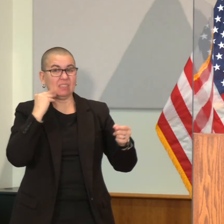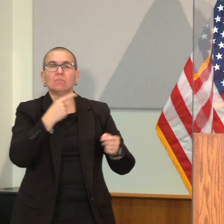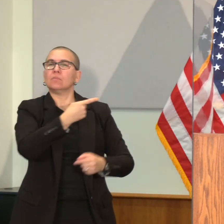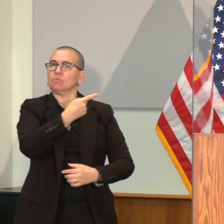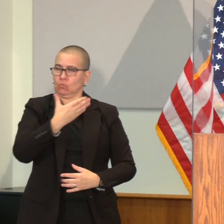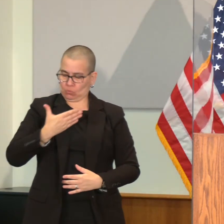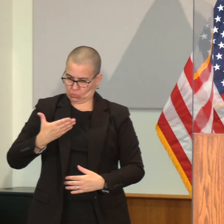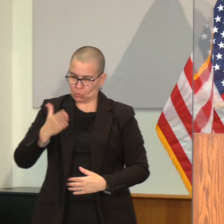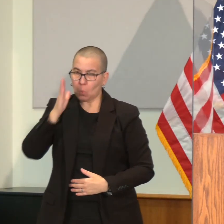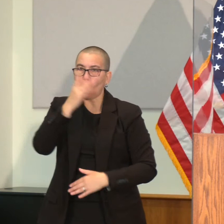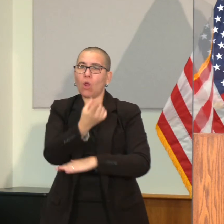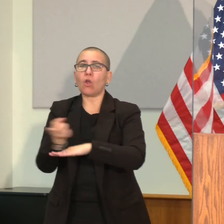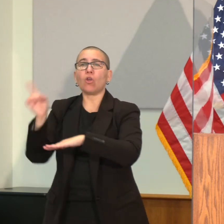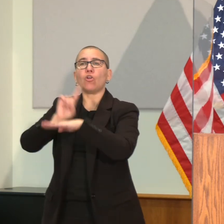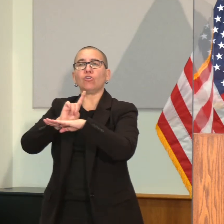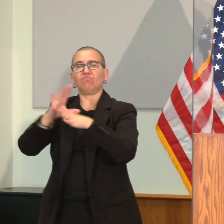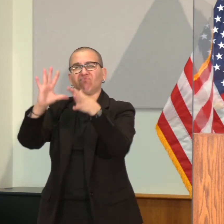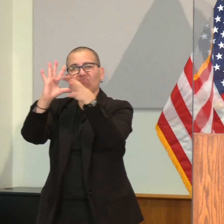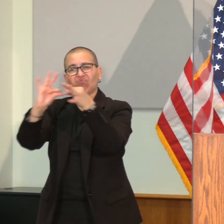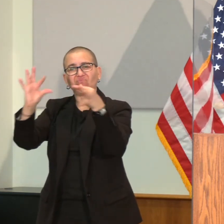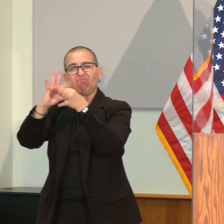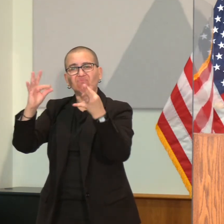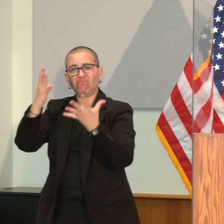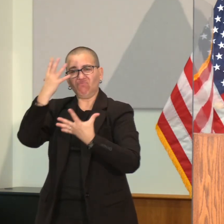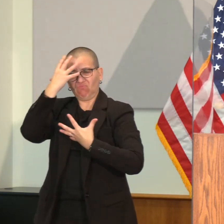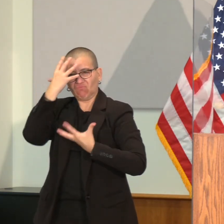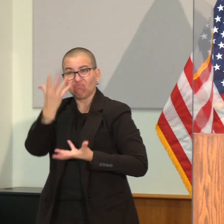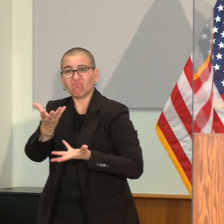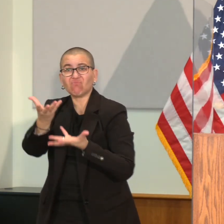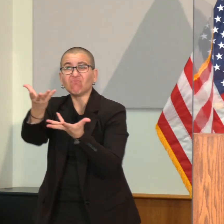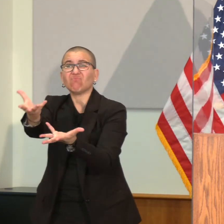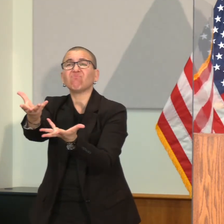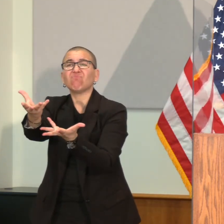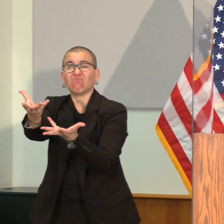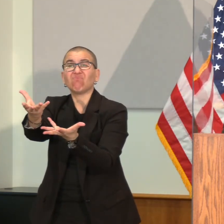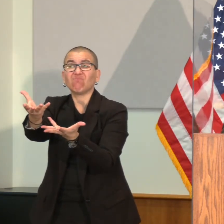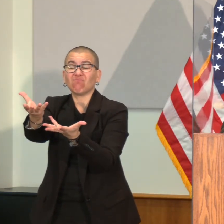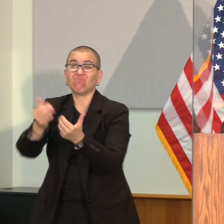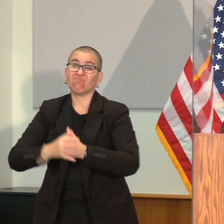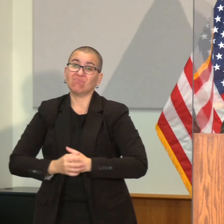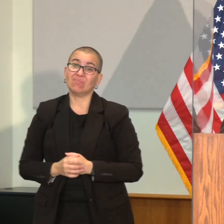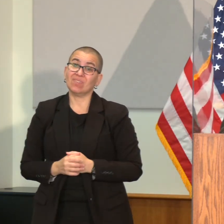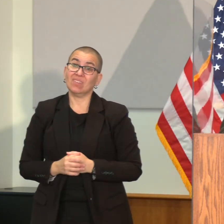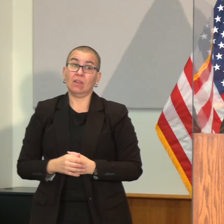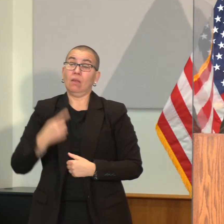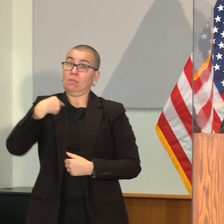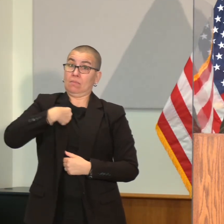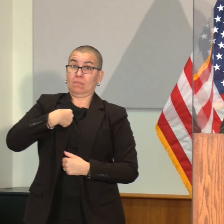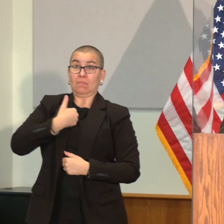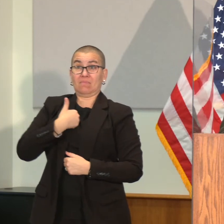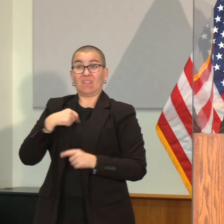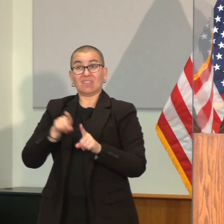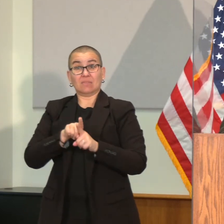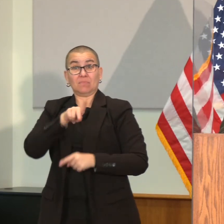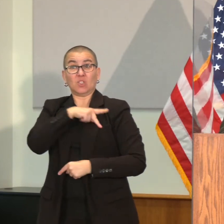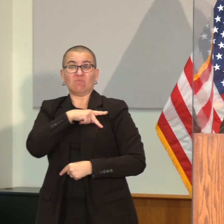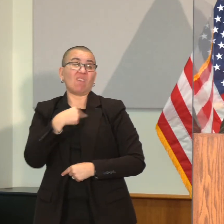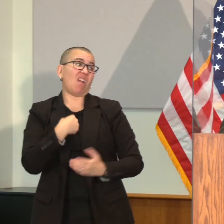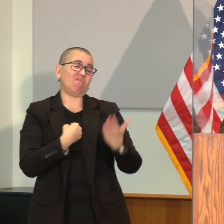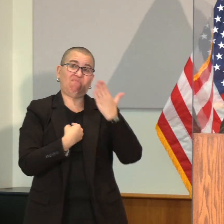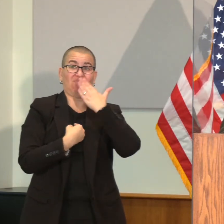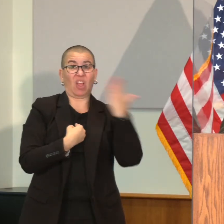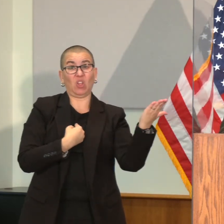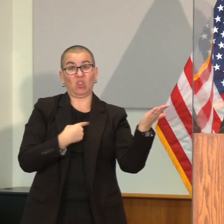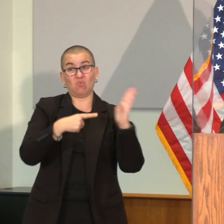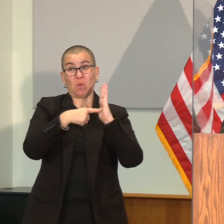his lived experience about what that means for him. And I think just for myself personally, I'm very grateful I'm very grateful for